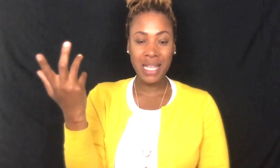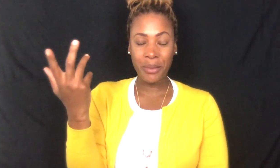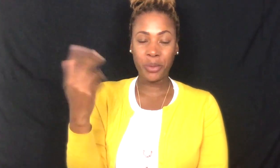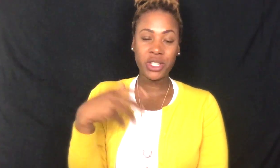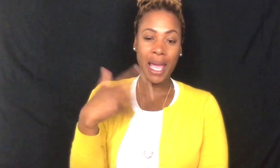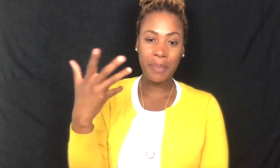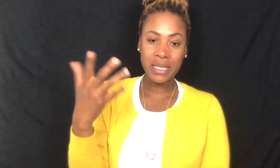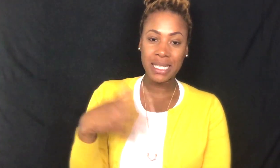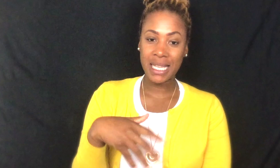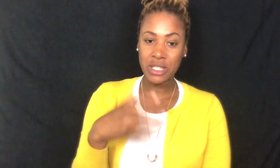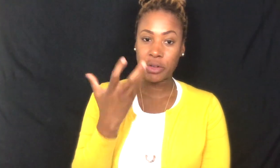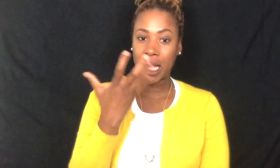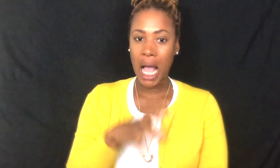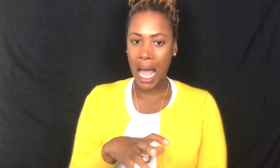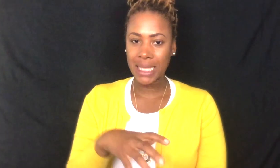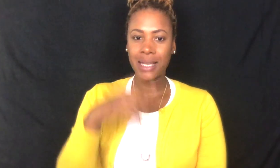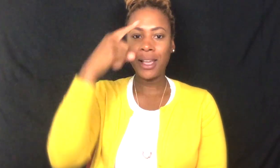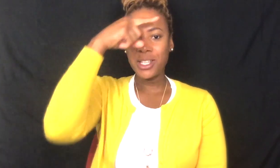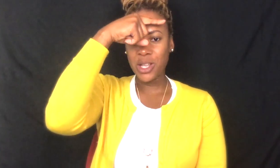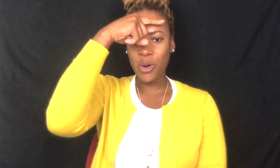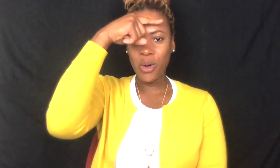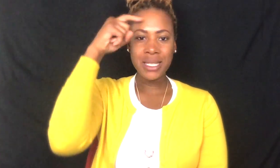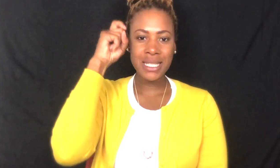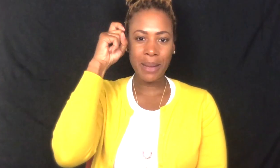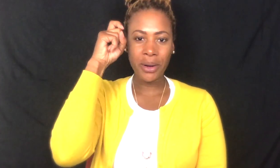which happens because it gets really hot. So summer.